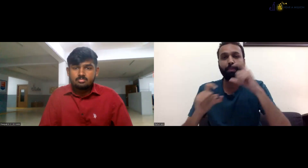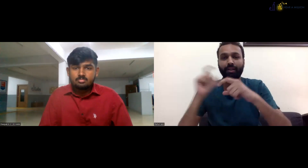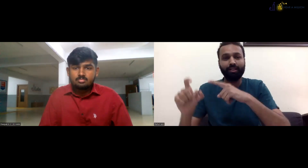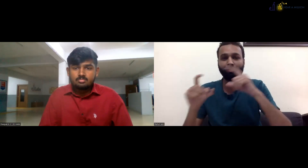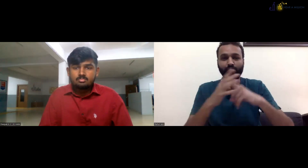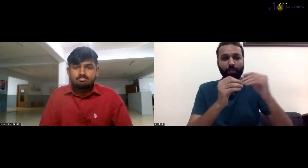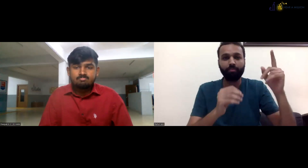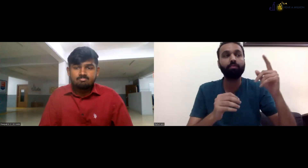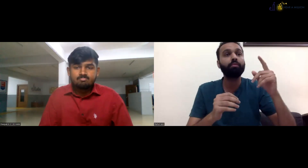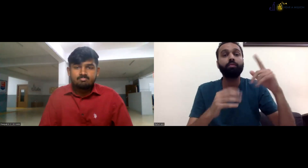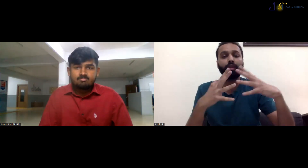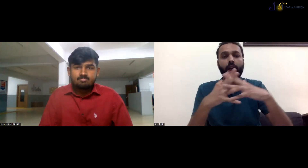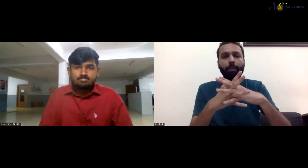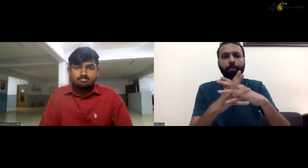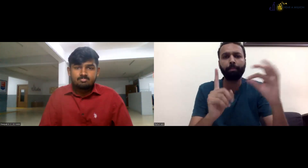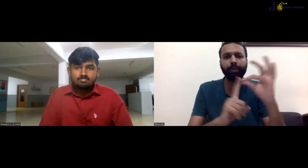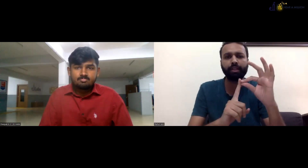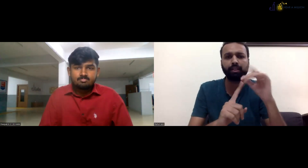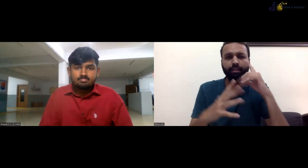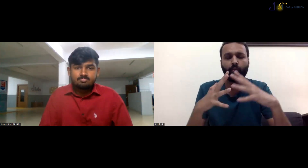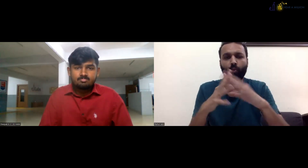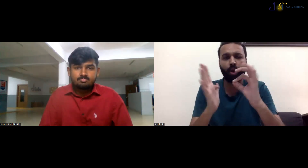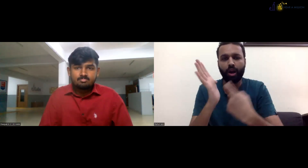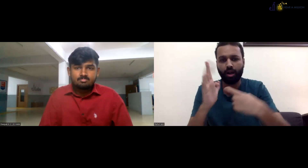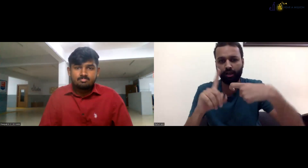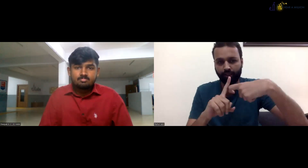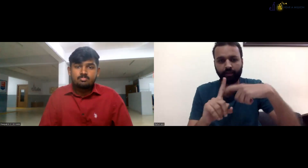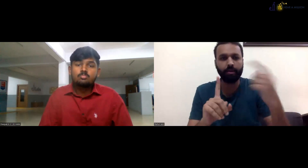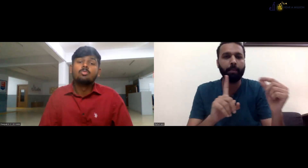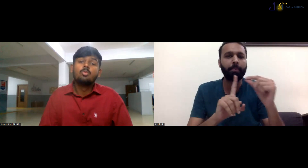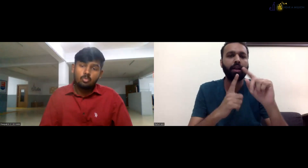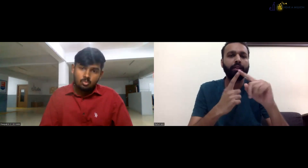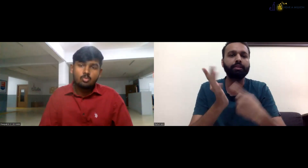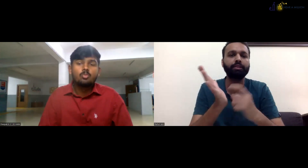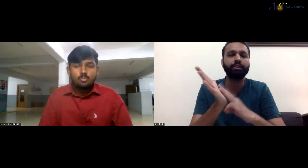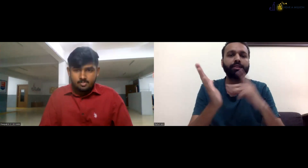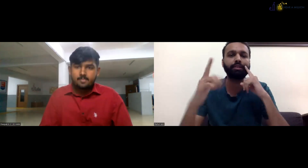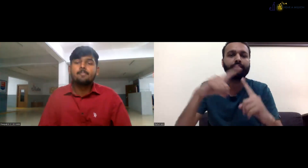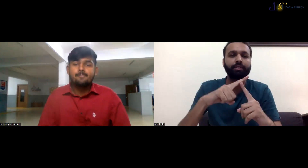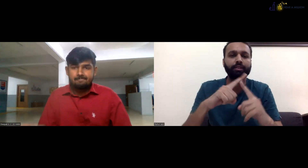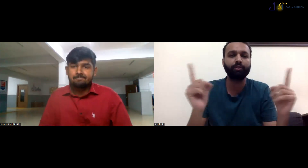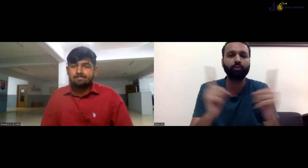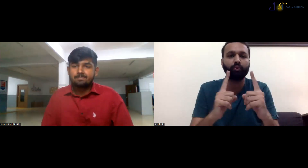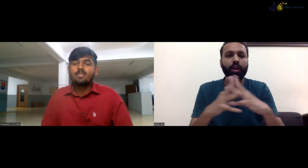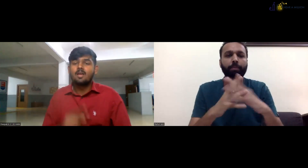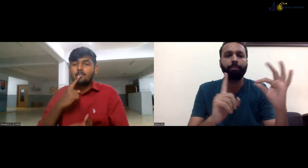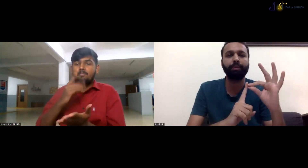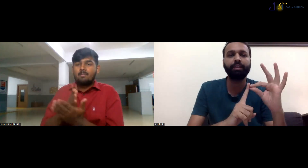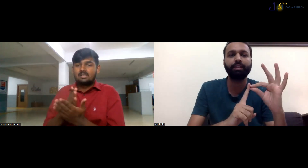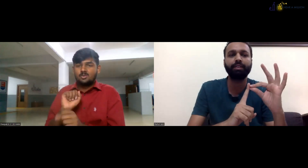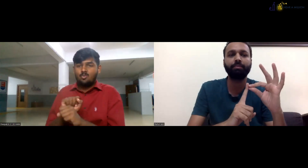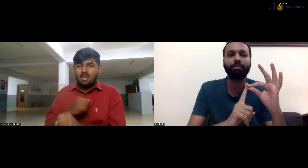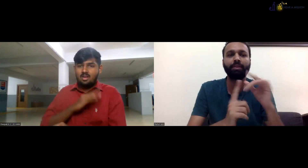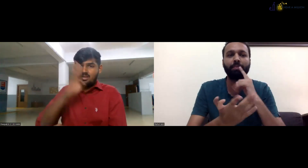the fourth is a work visa. For example, it's called a work permit, actually. If,